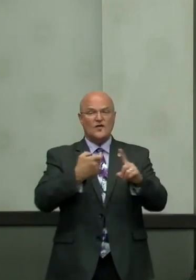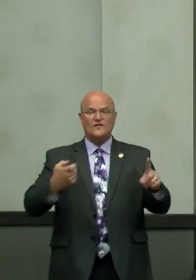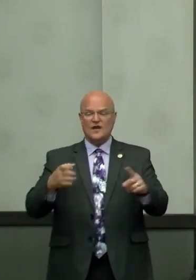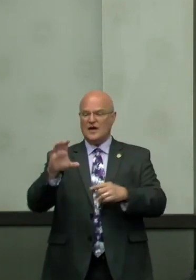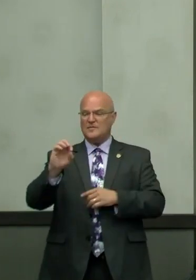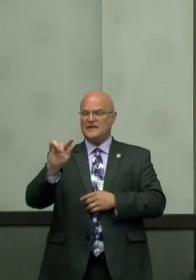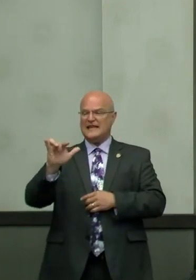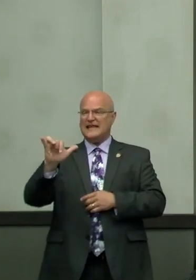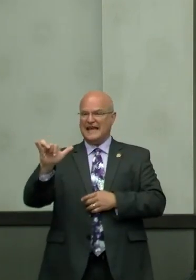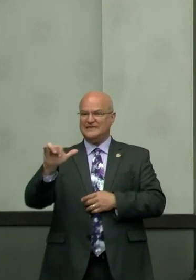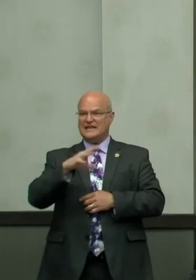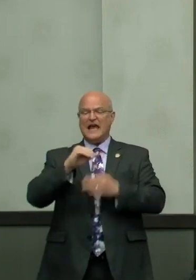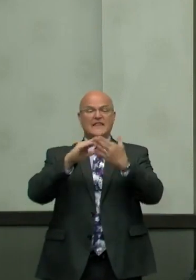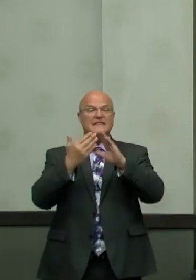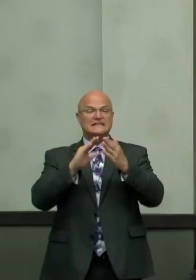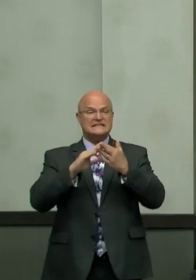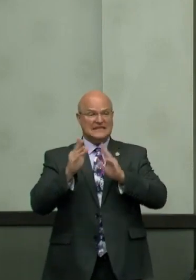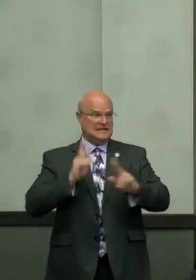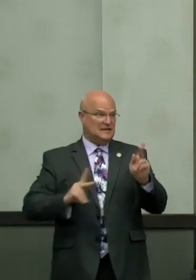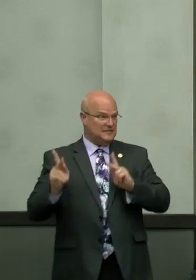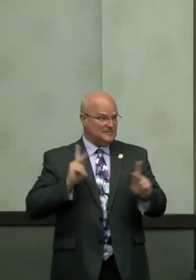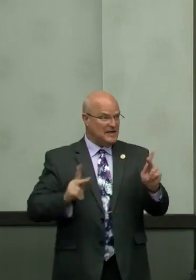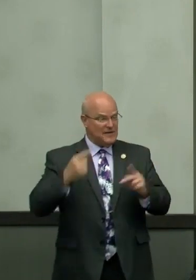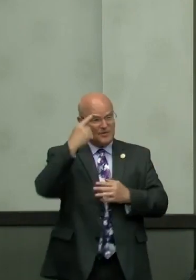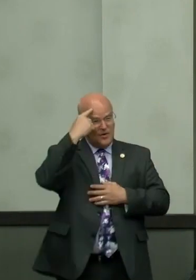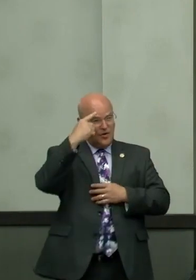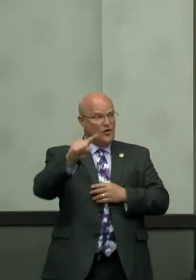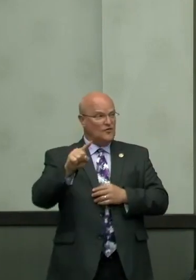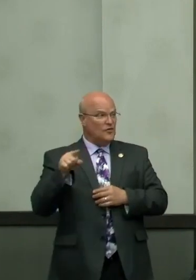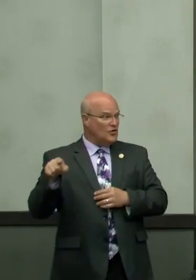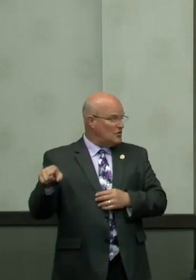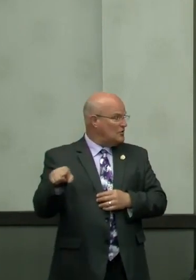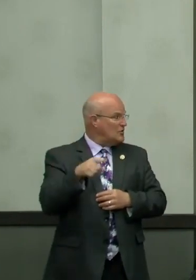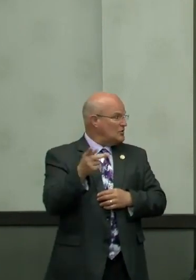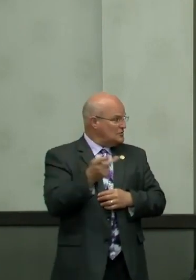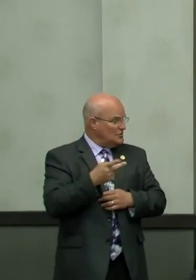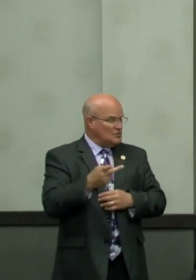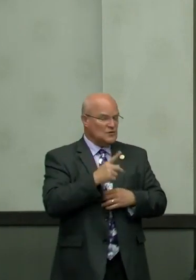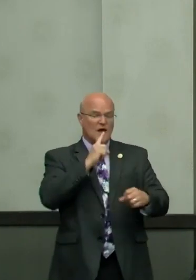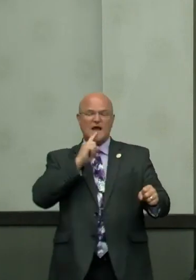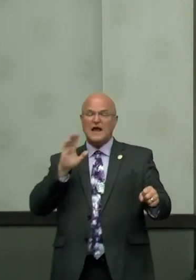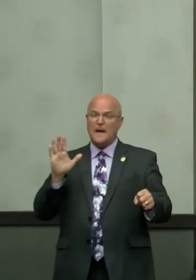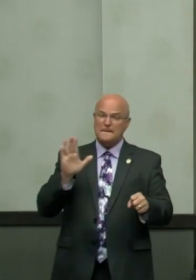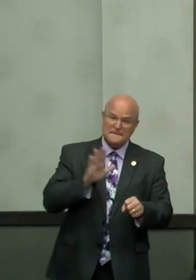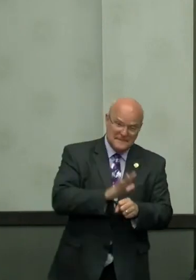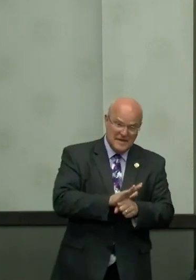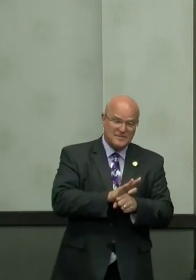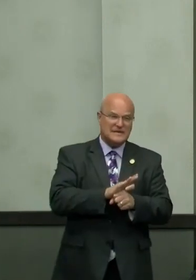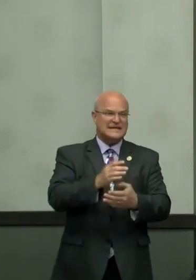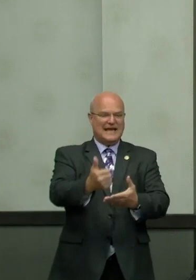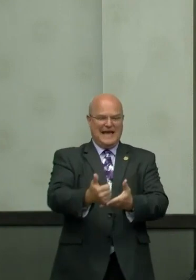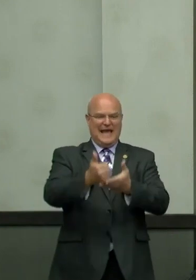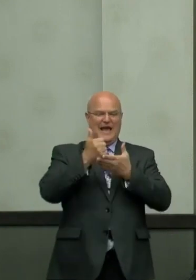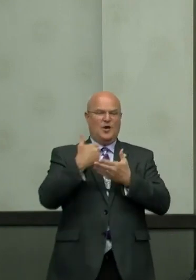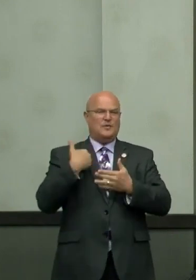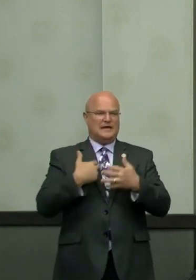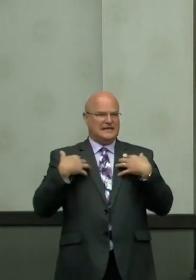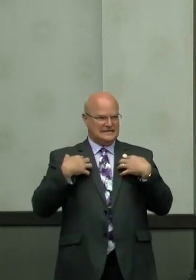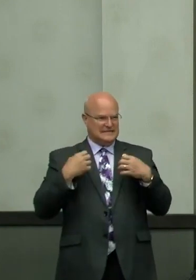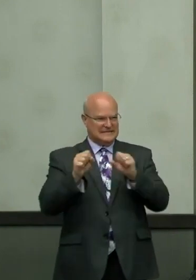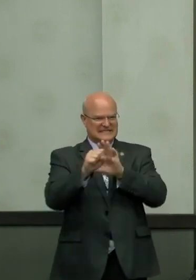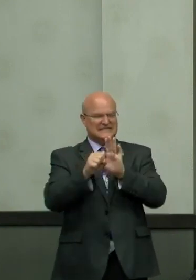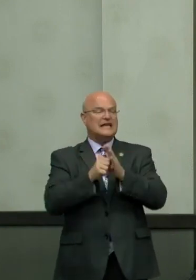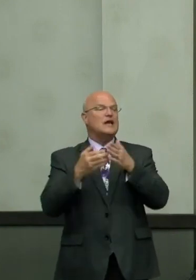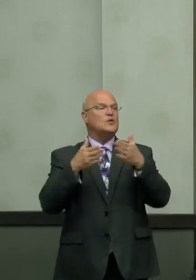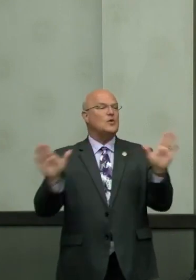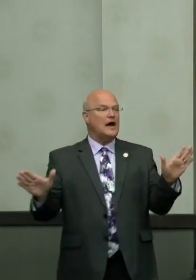behalf of the county and the city residents for you two's commitment to helping us statewide with